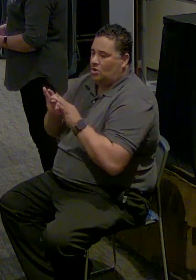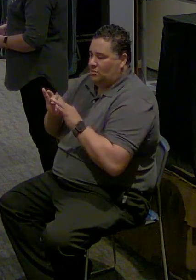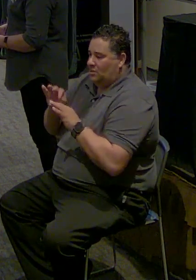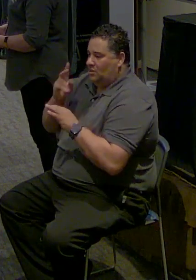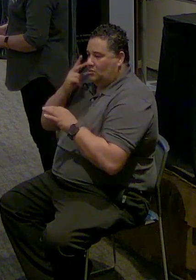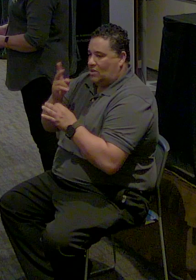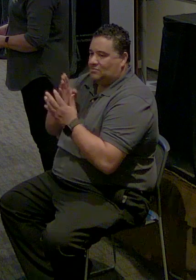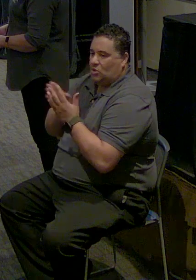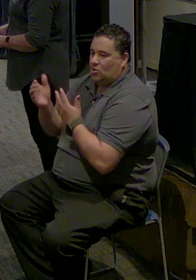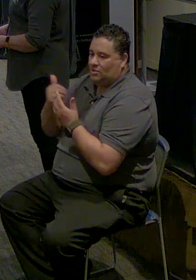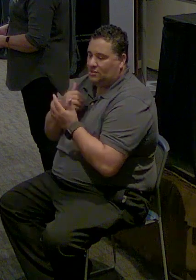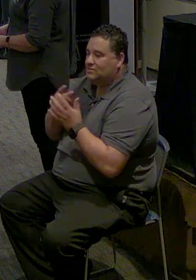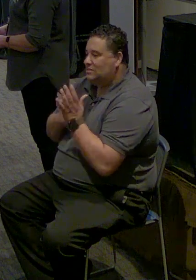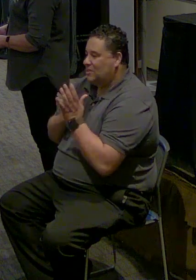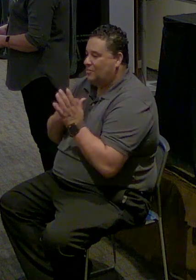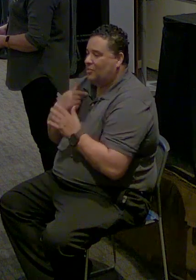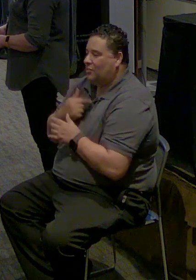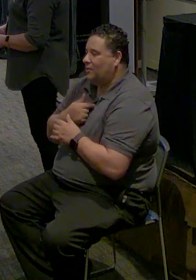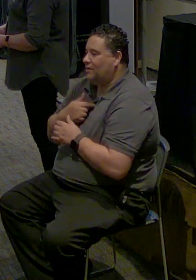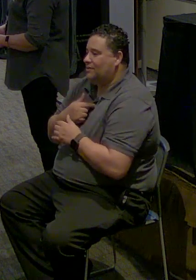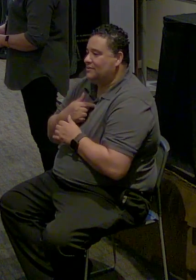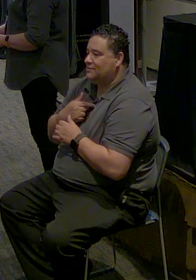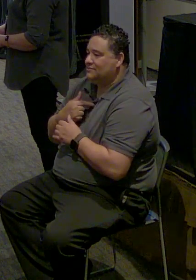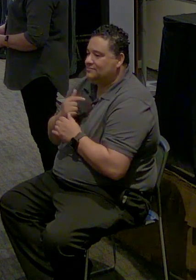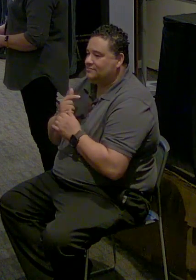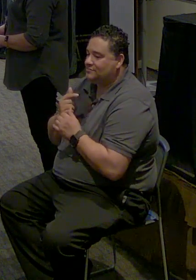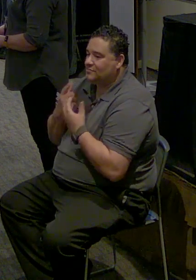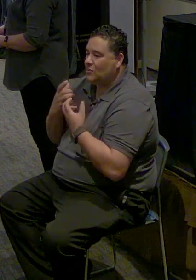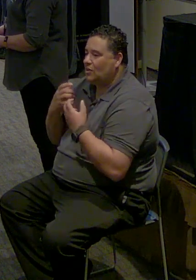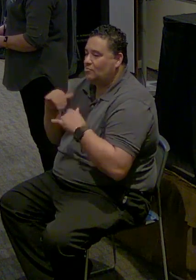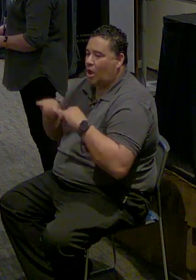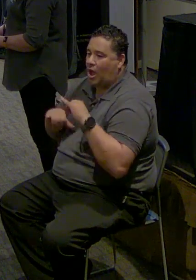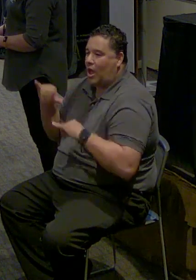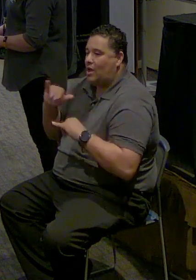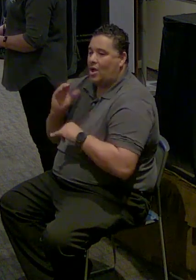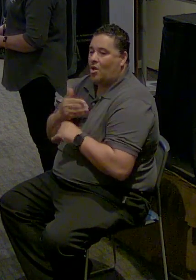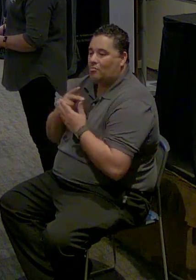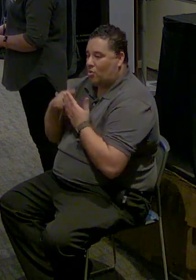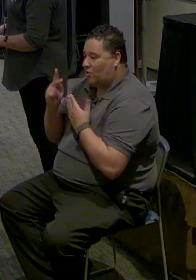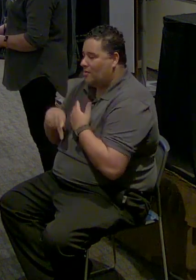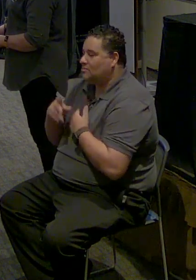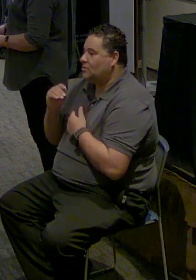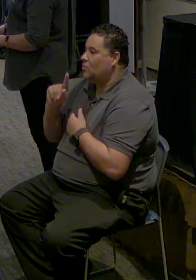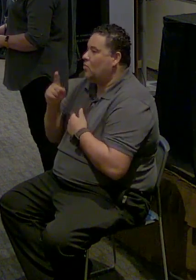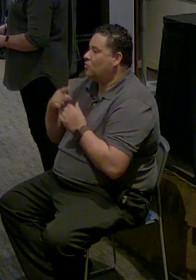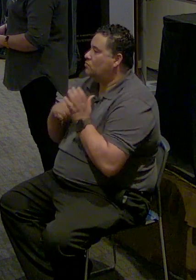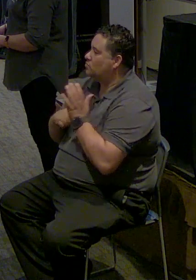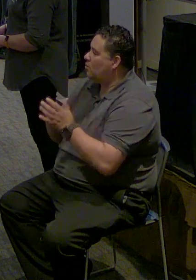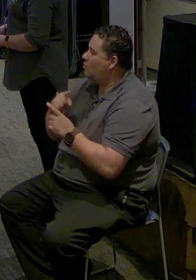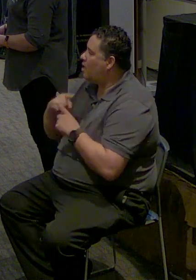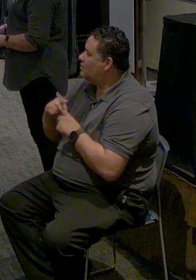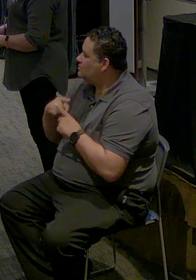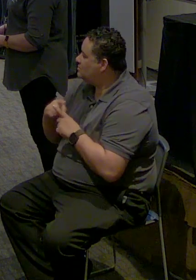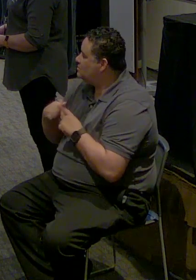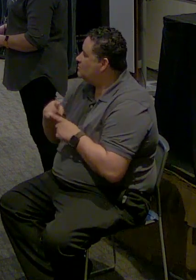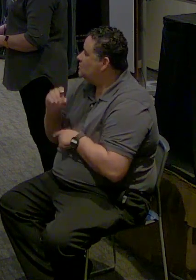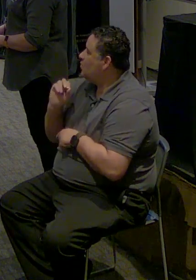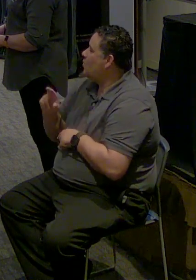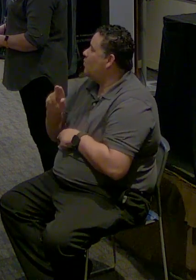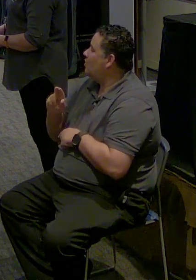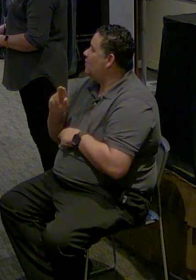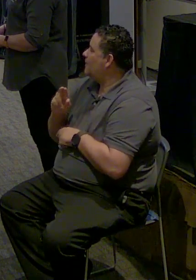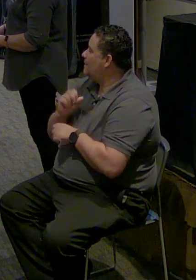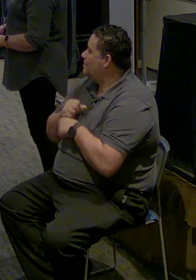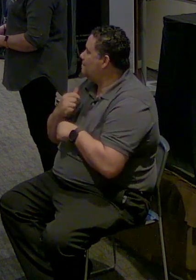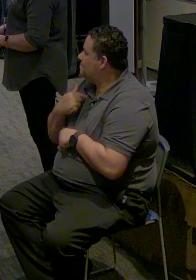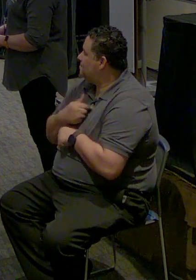sometimes we kind of get that itch to brag on our programs and to try to only show the positives or to, you know, make